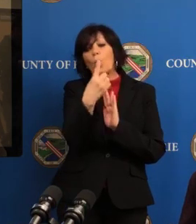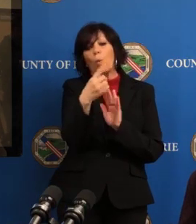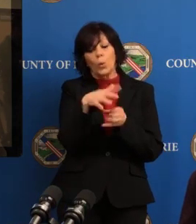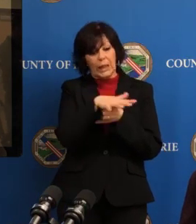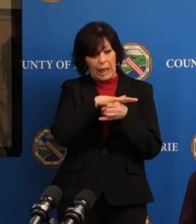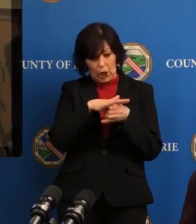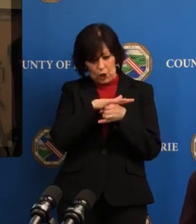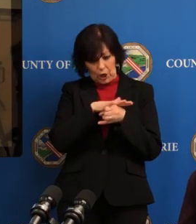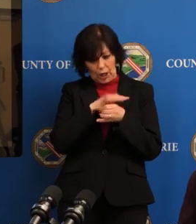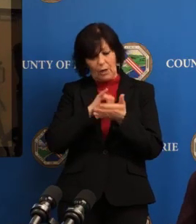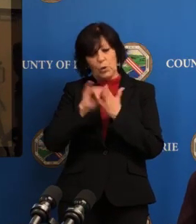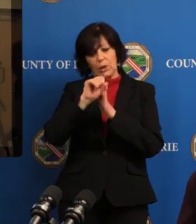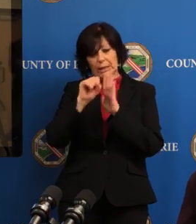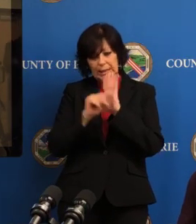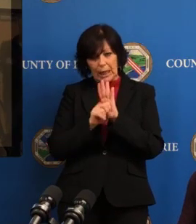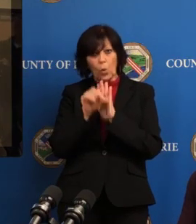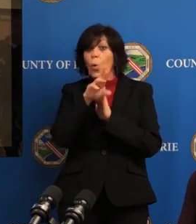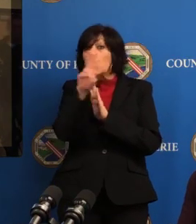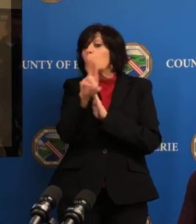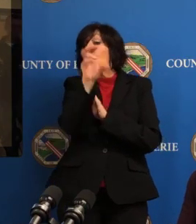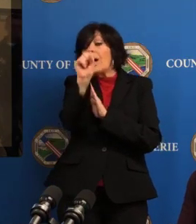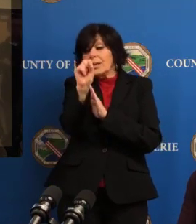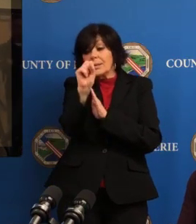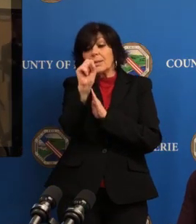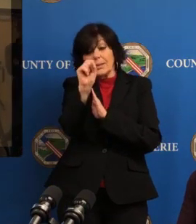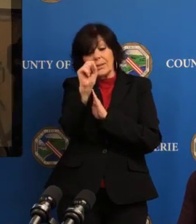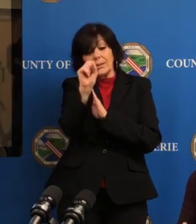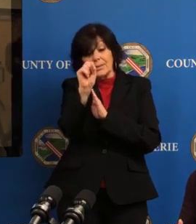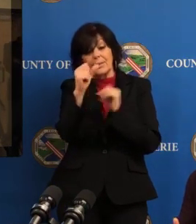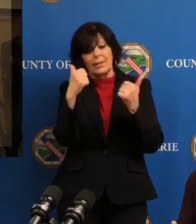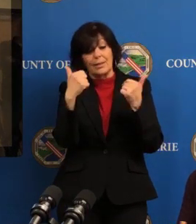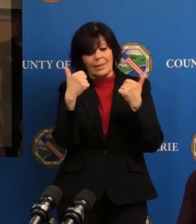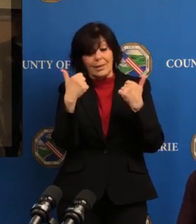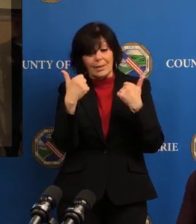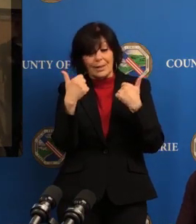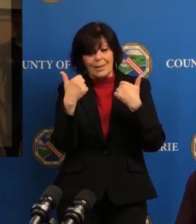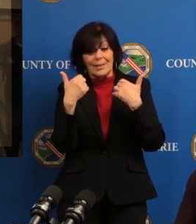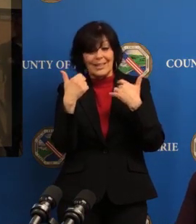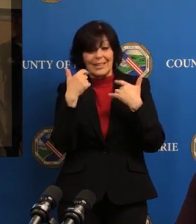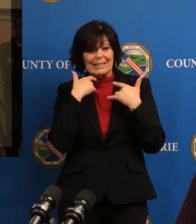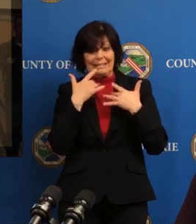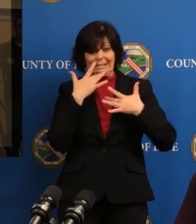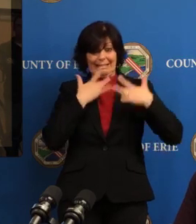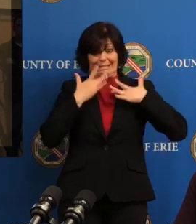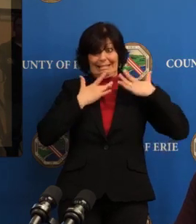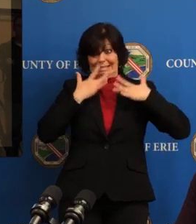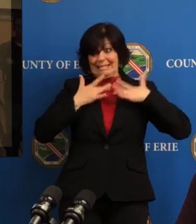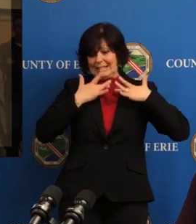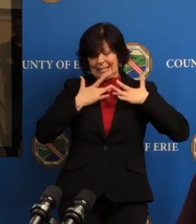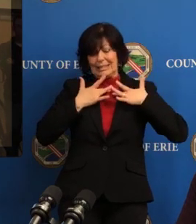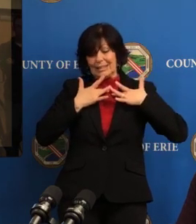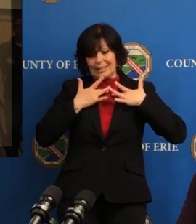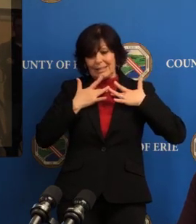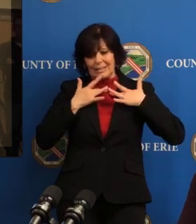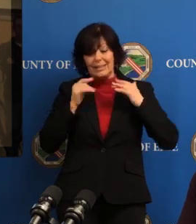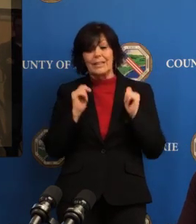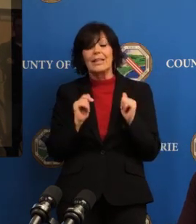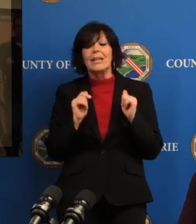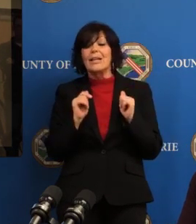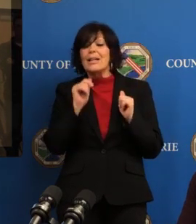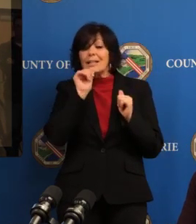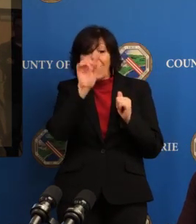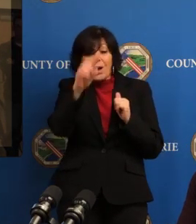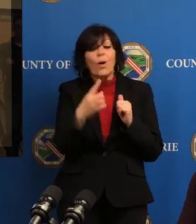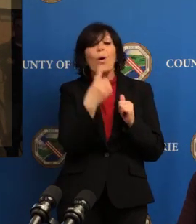area of New York State or the United States that is really limited by the resources to conduct these testing, not